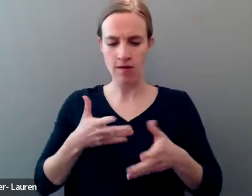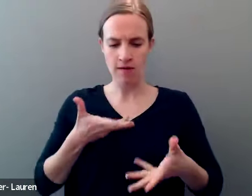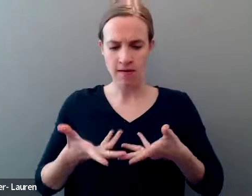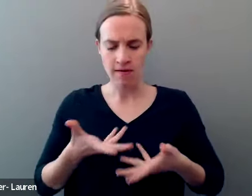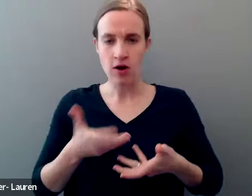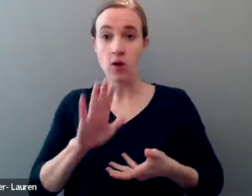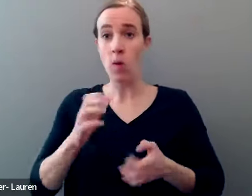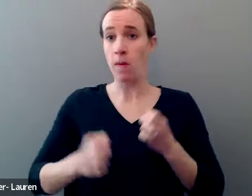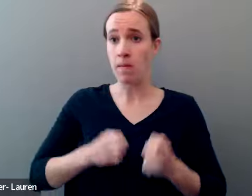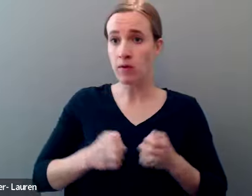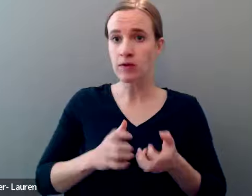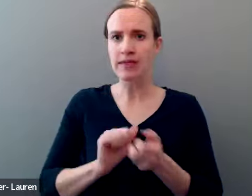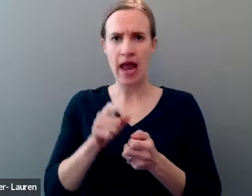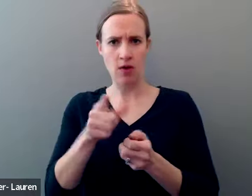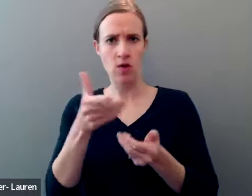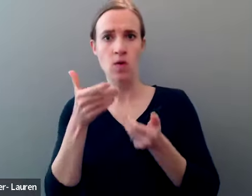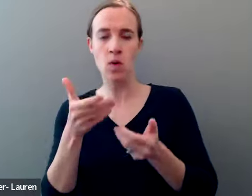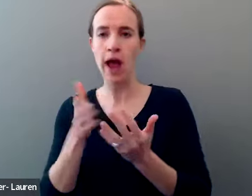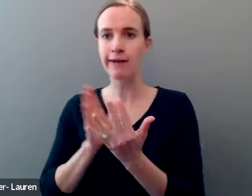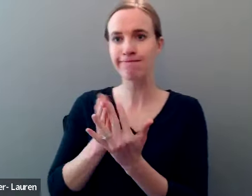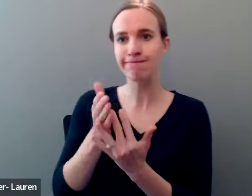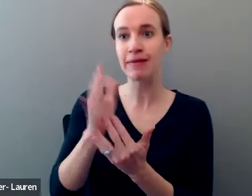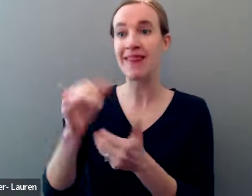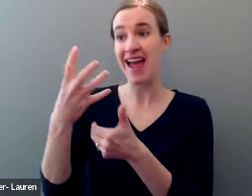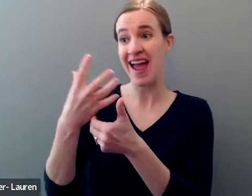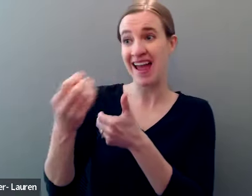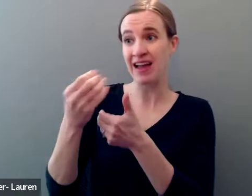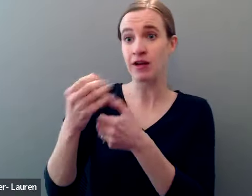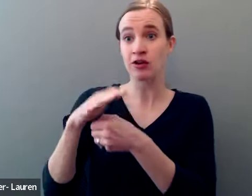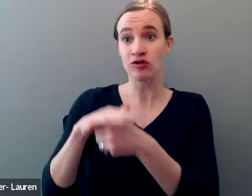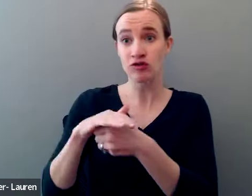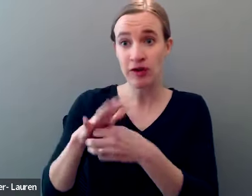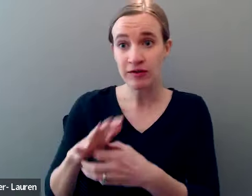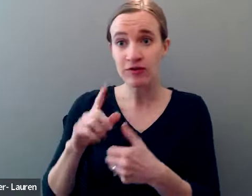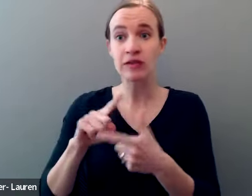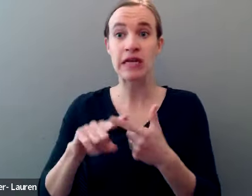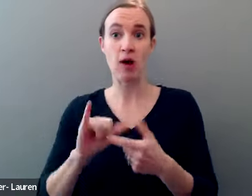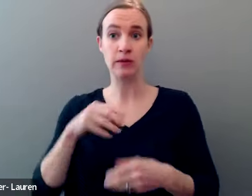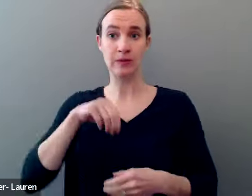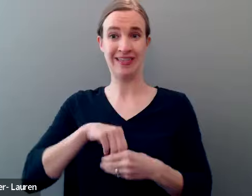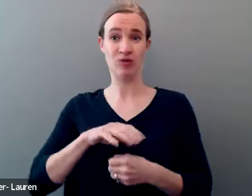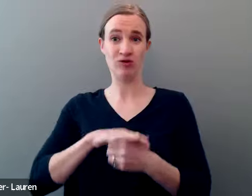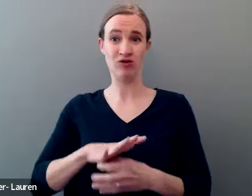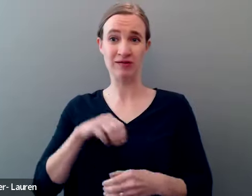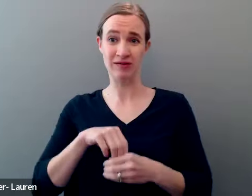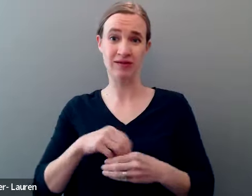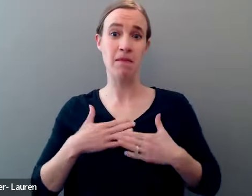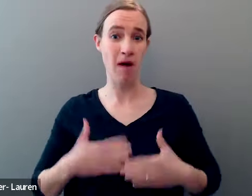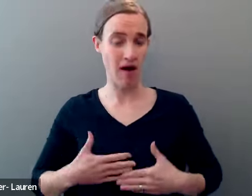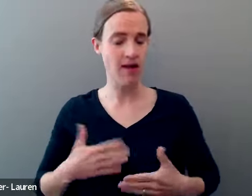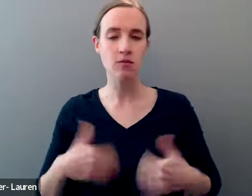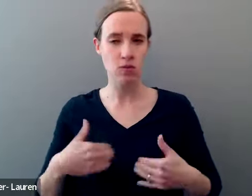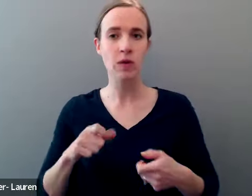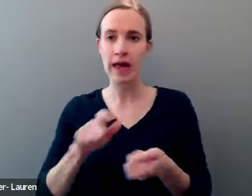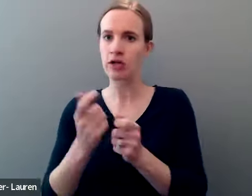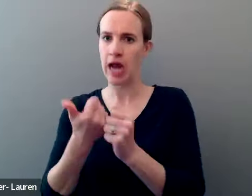you navigate external stressors coming in and the perceived stressors within your body. Um, and